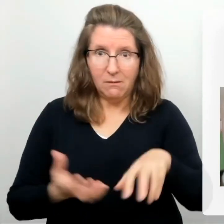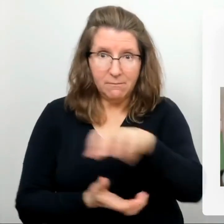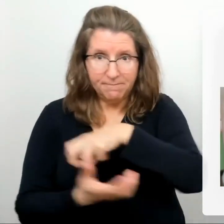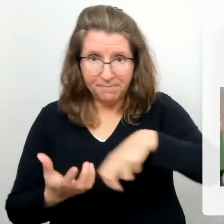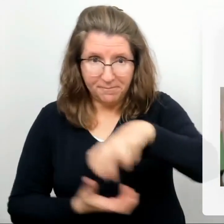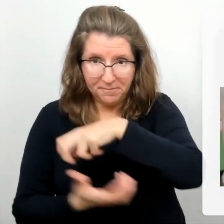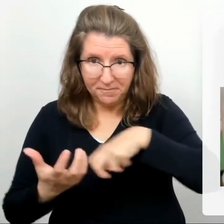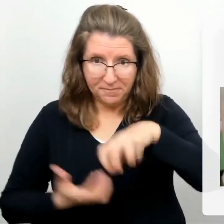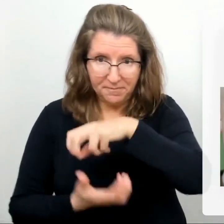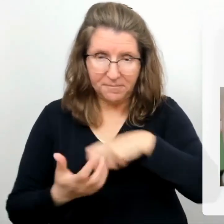order.